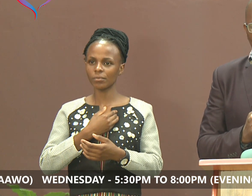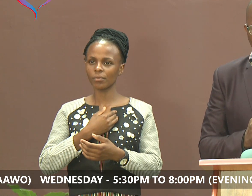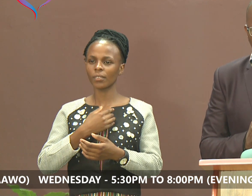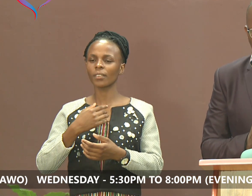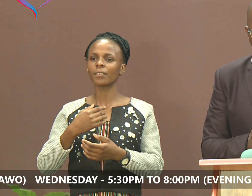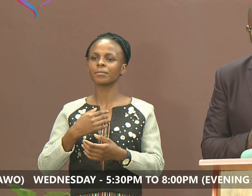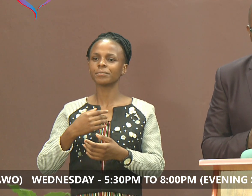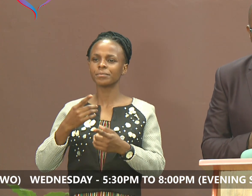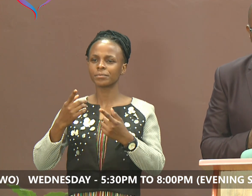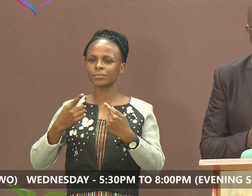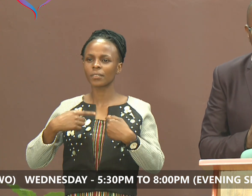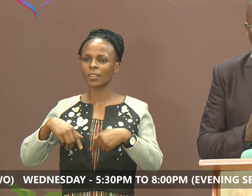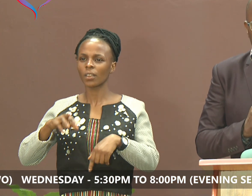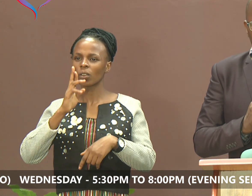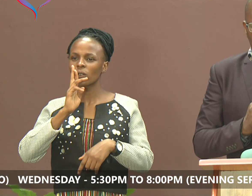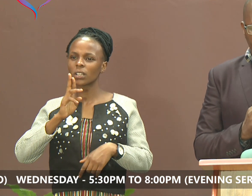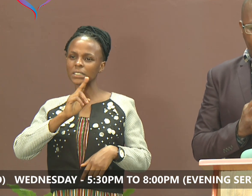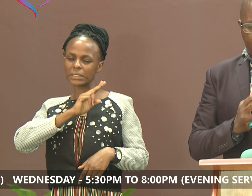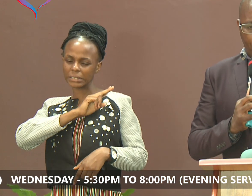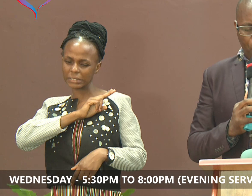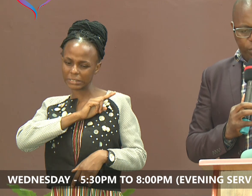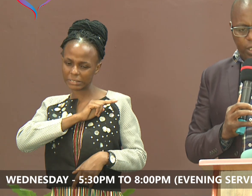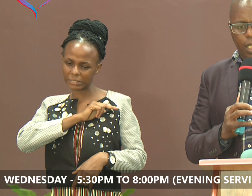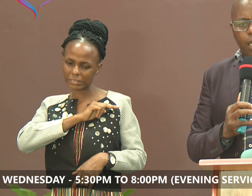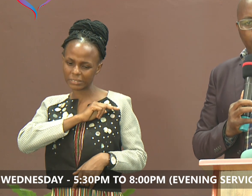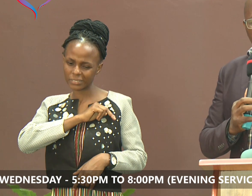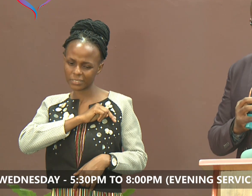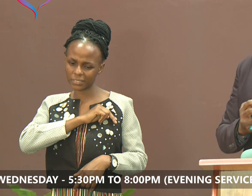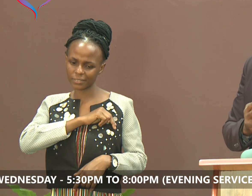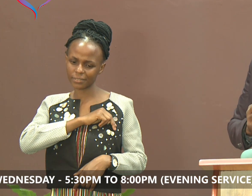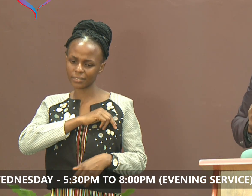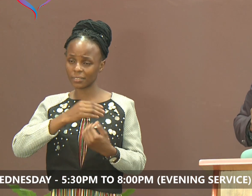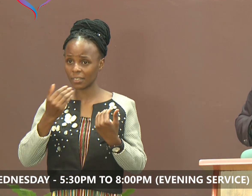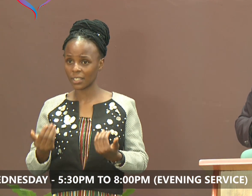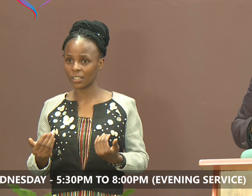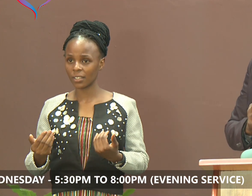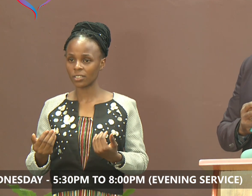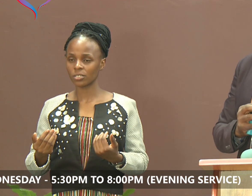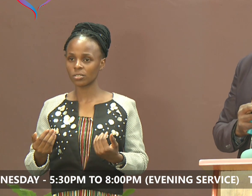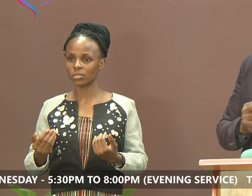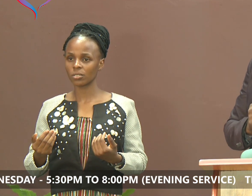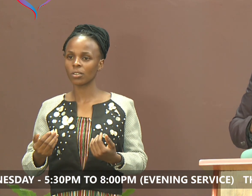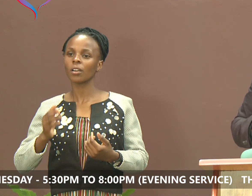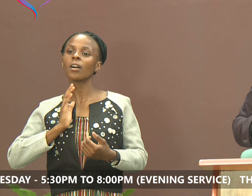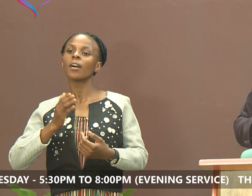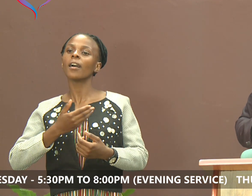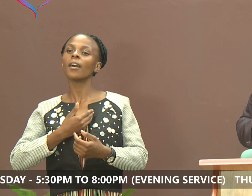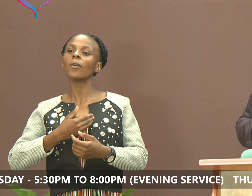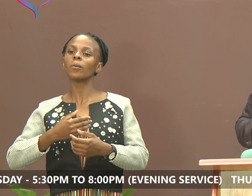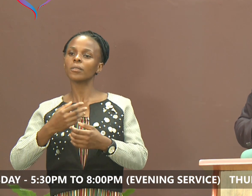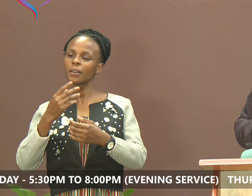and my wife, is in us both embracing Christ. Obumu